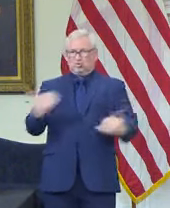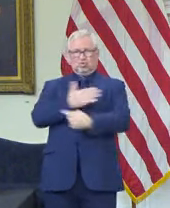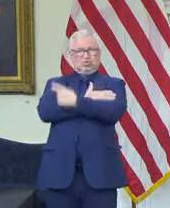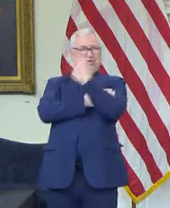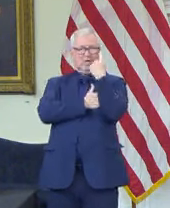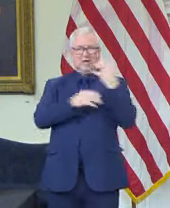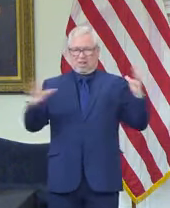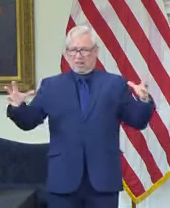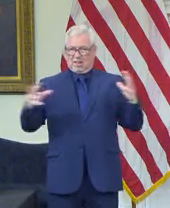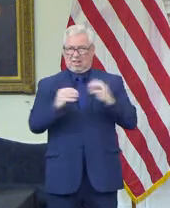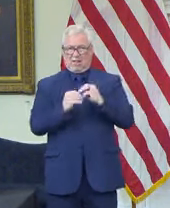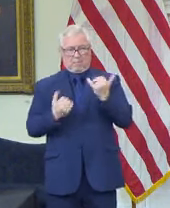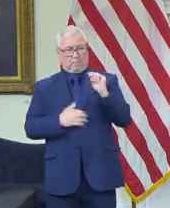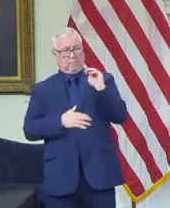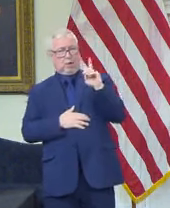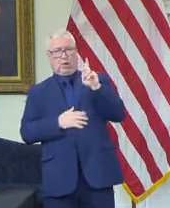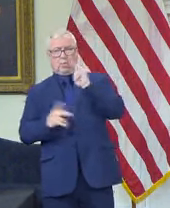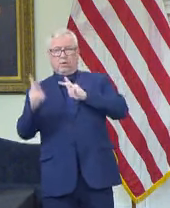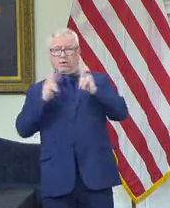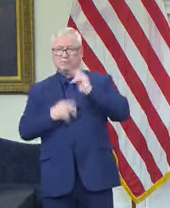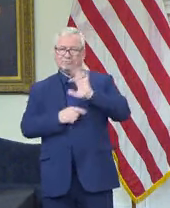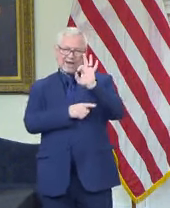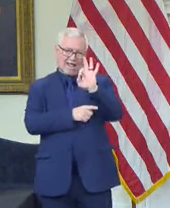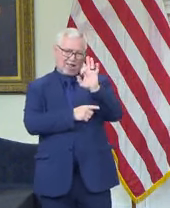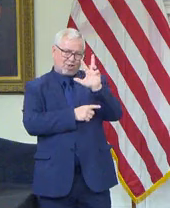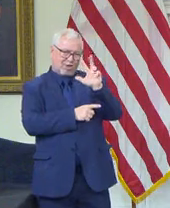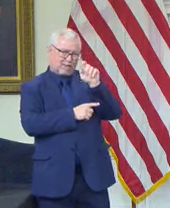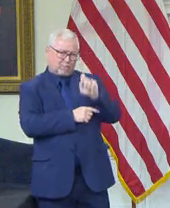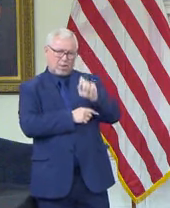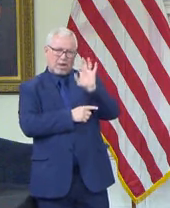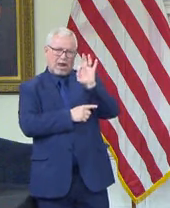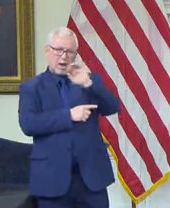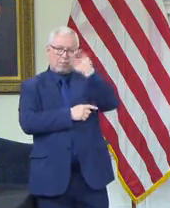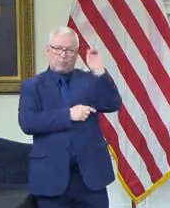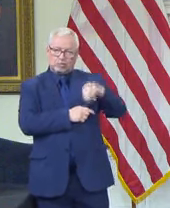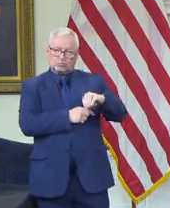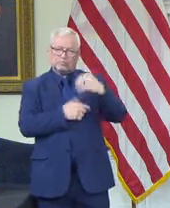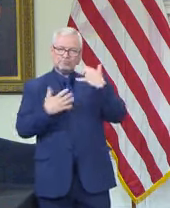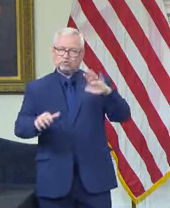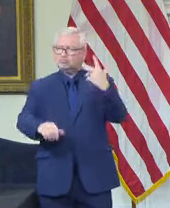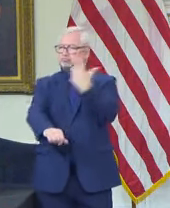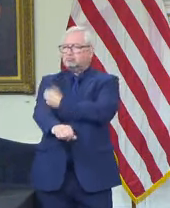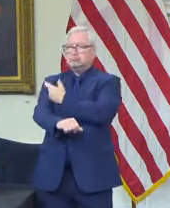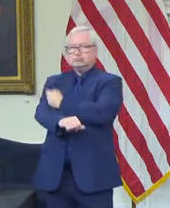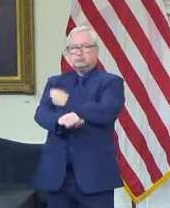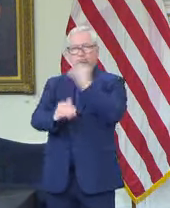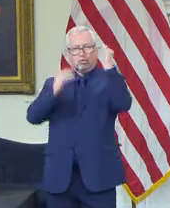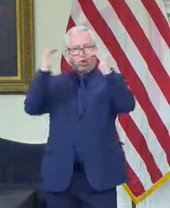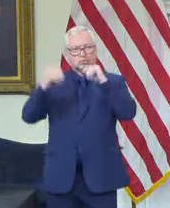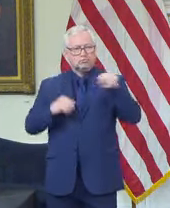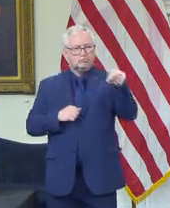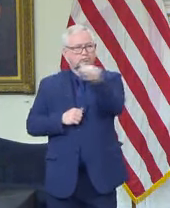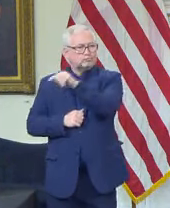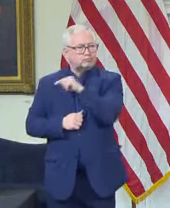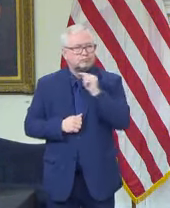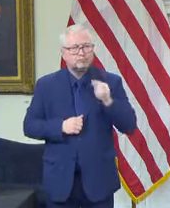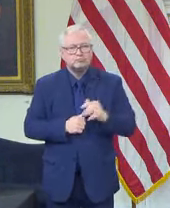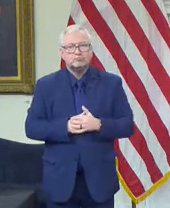93.9% of Maryland adults have gotten vaccinated. We are also now